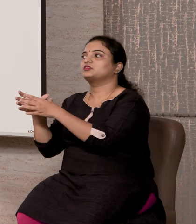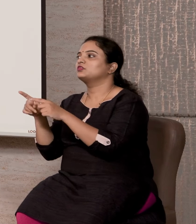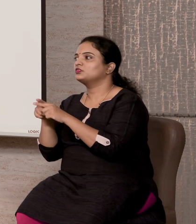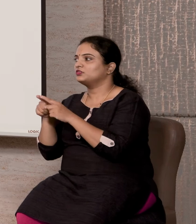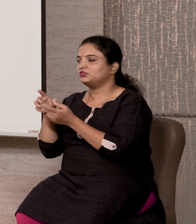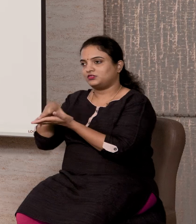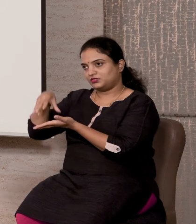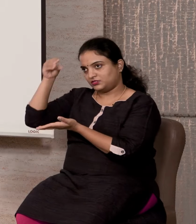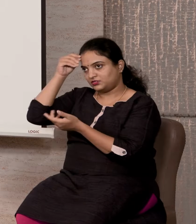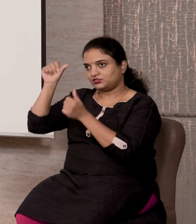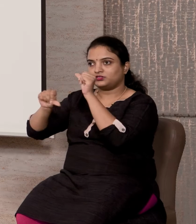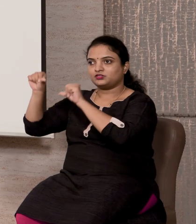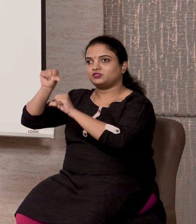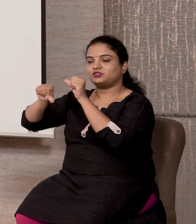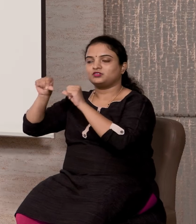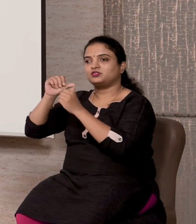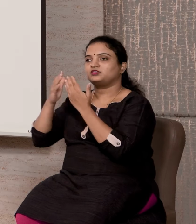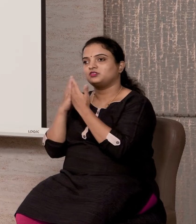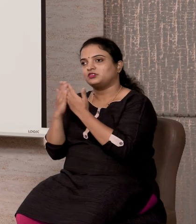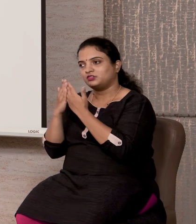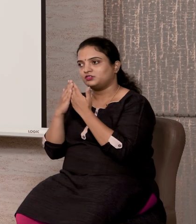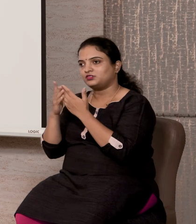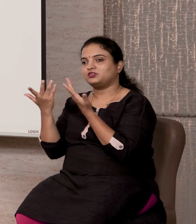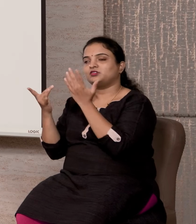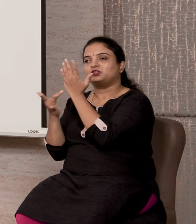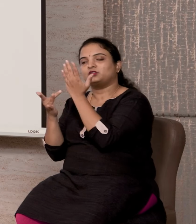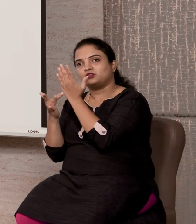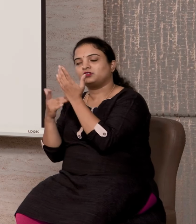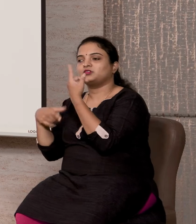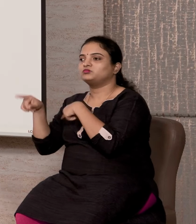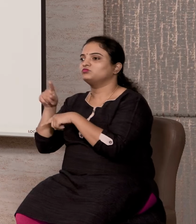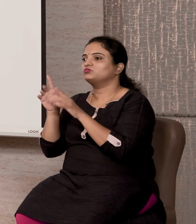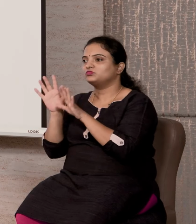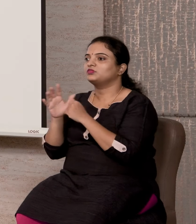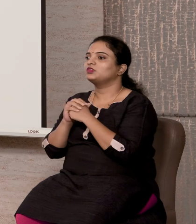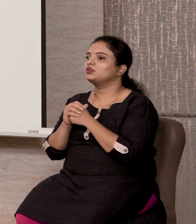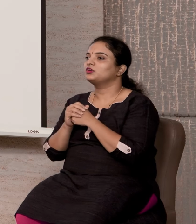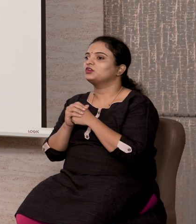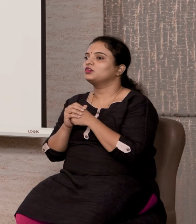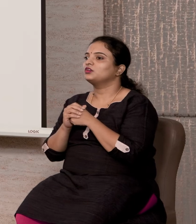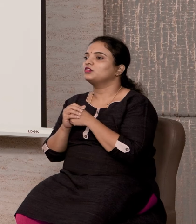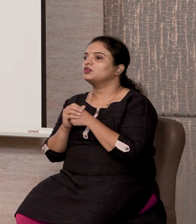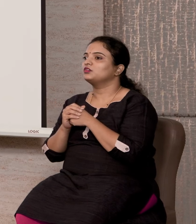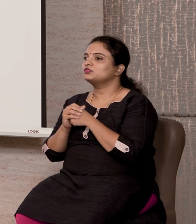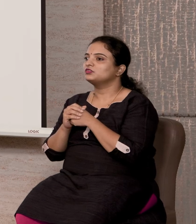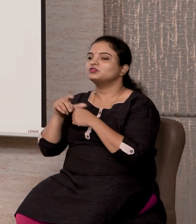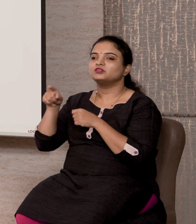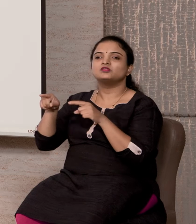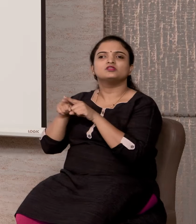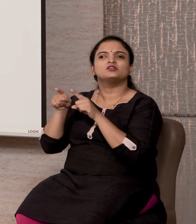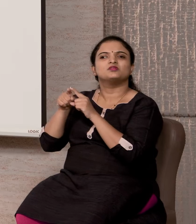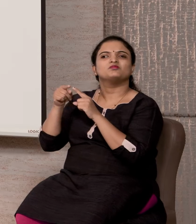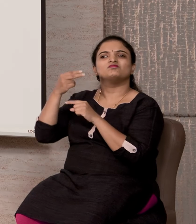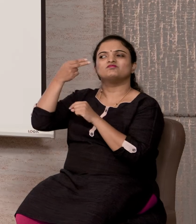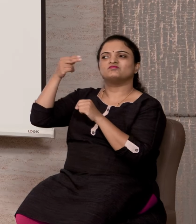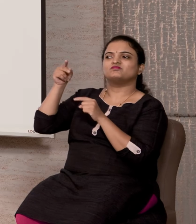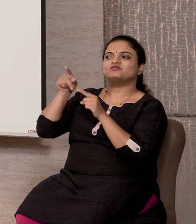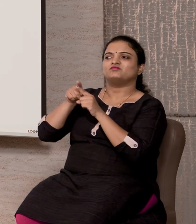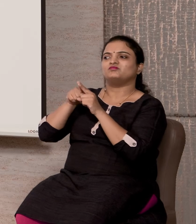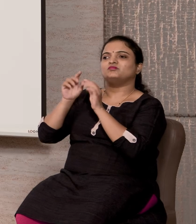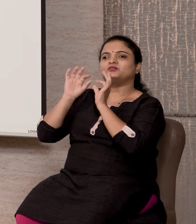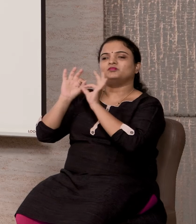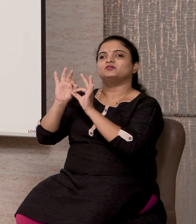learning sciences, right? About education technology, learning sciences, and so on. So this is a big game, right? I mean, getting a